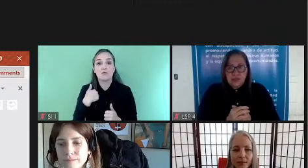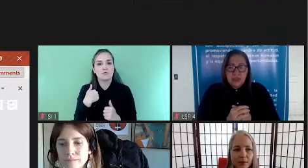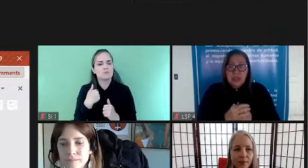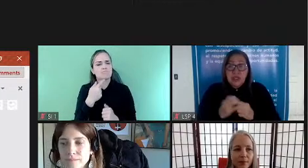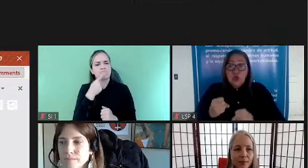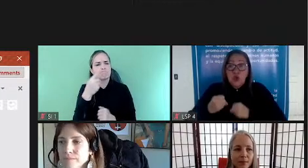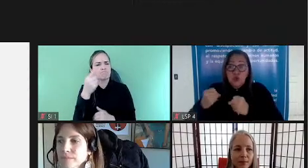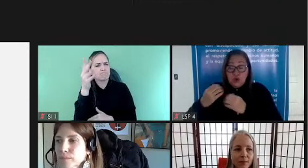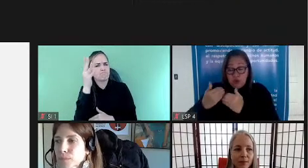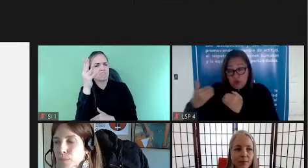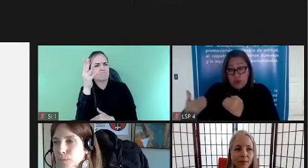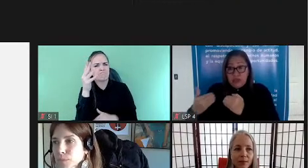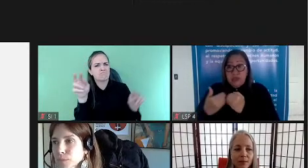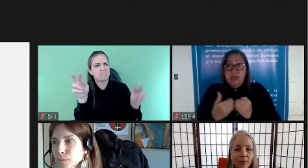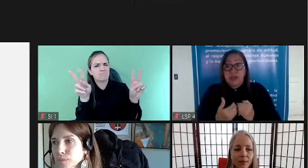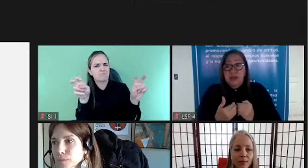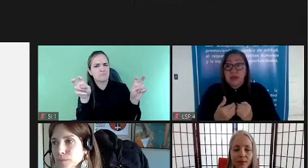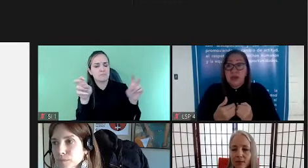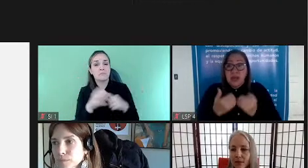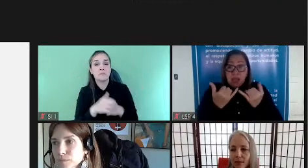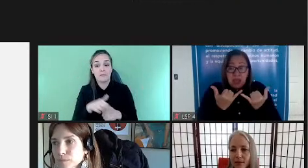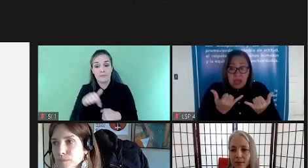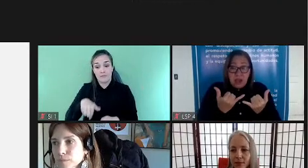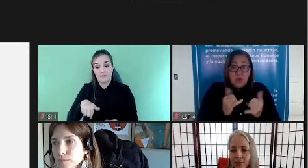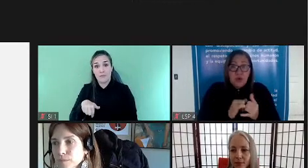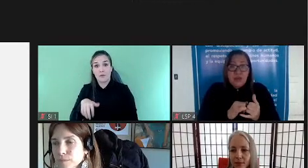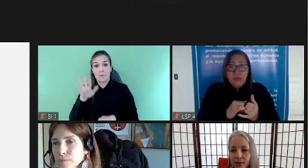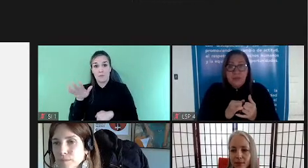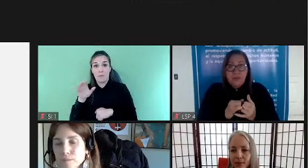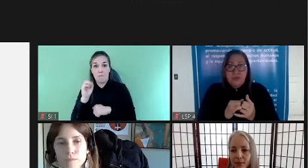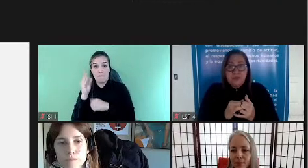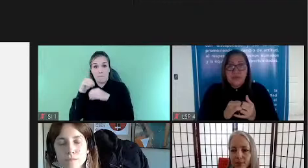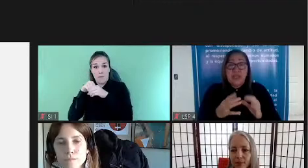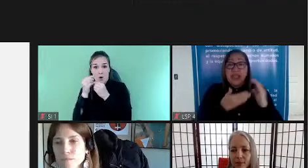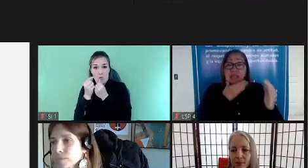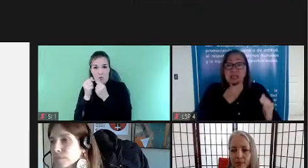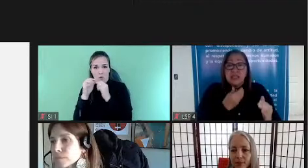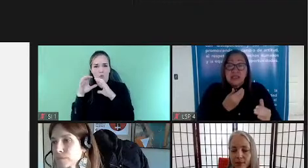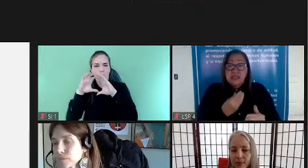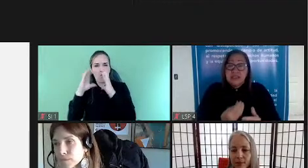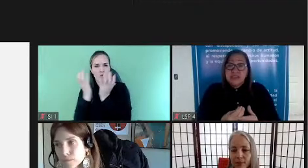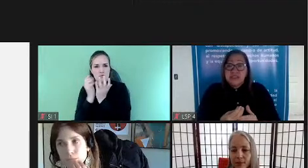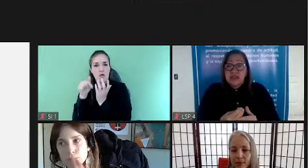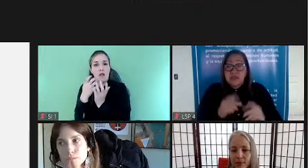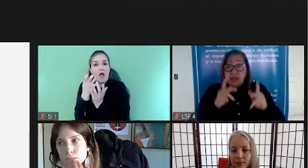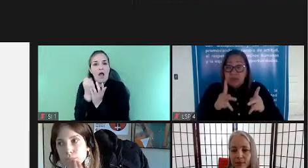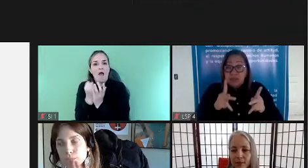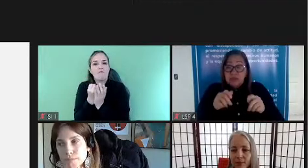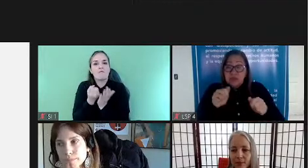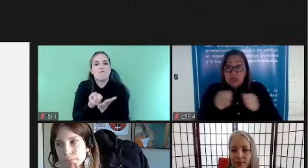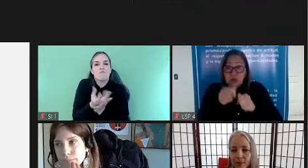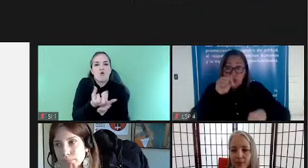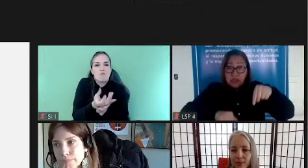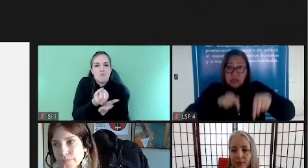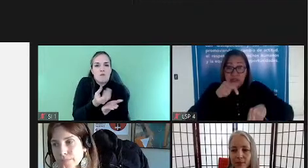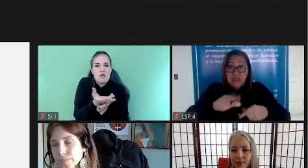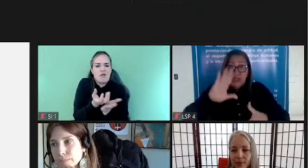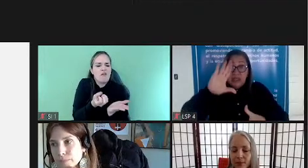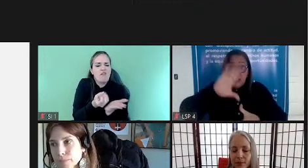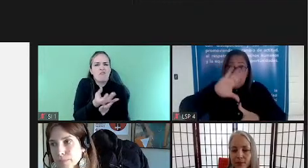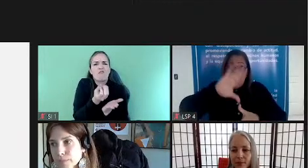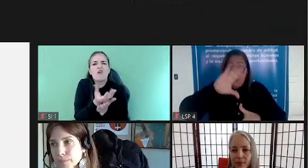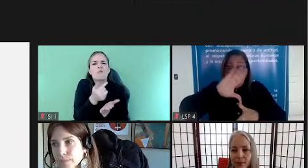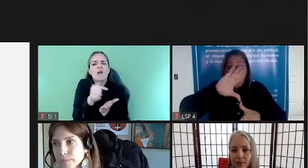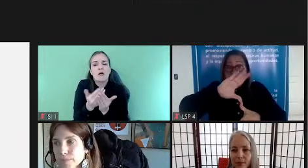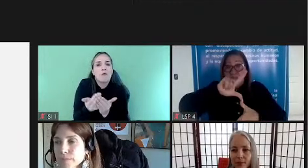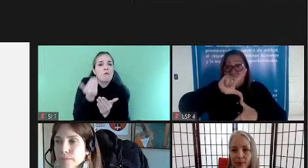going to talk about a regional report that the bank just launched in december on the inclusion of persons with disabilities